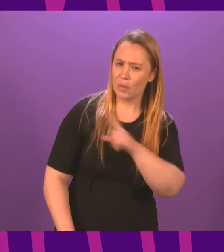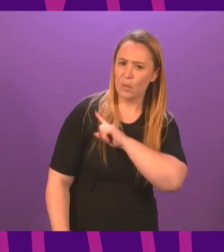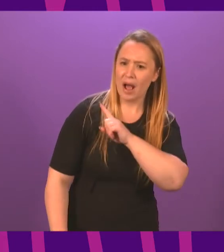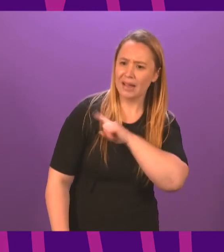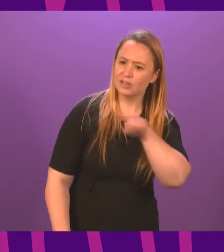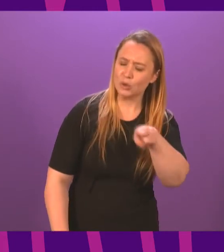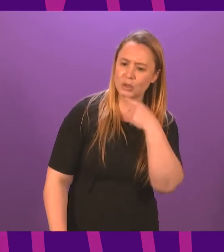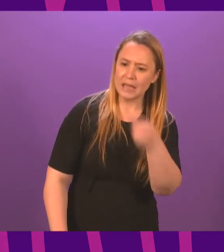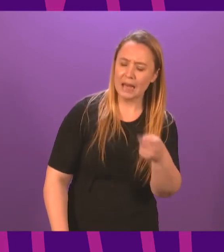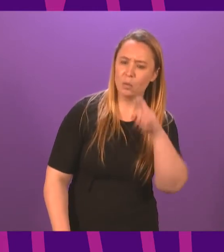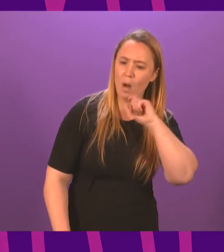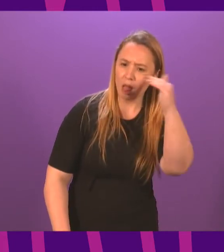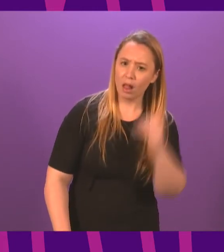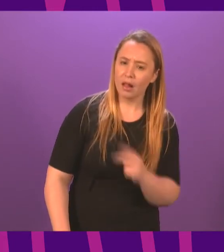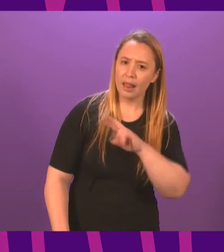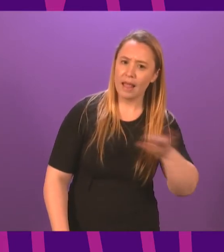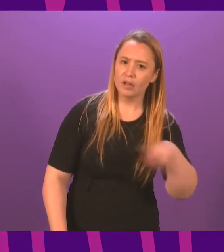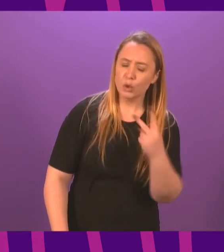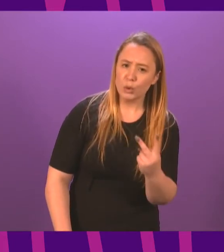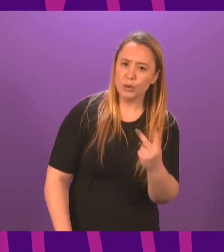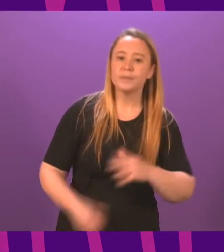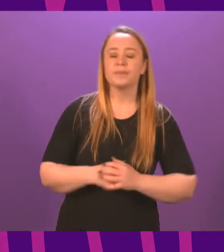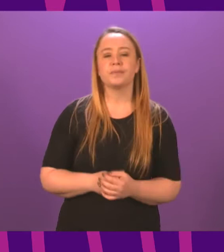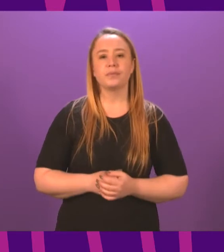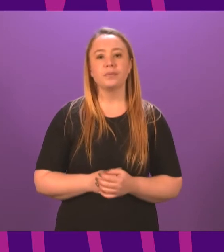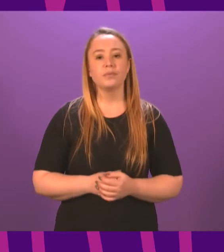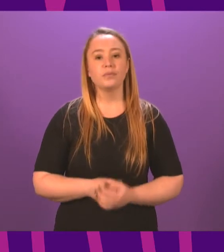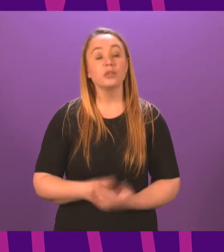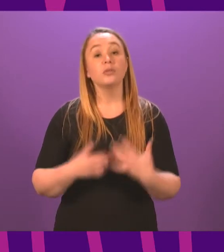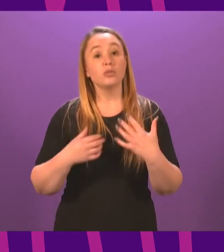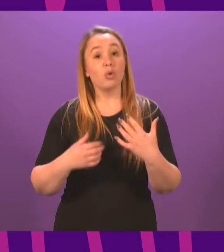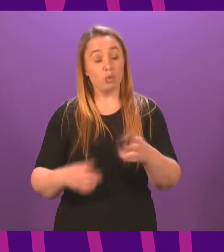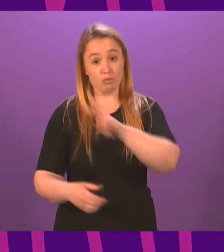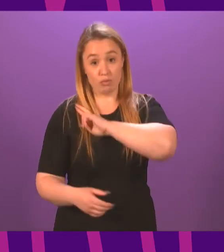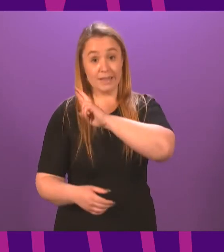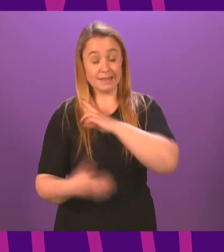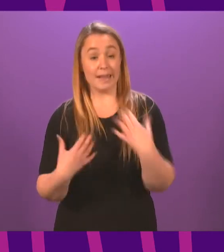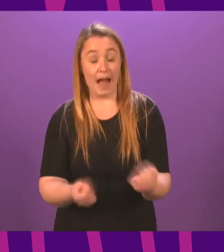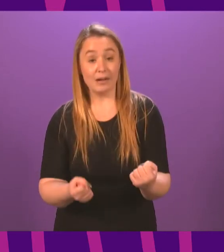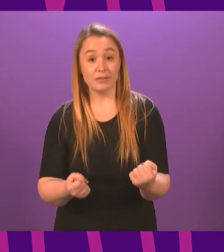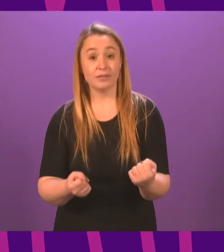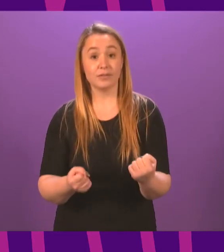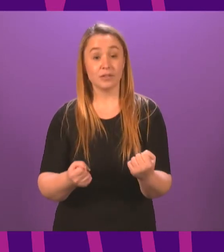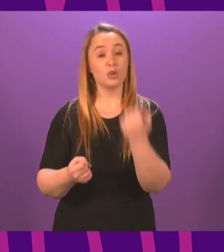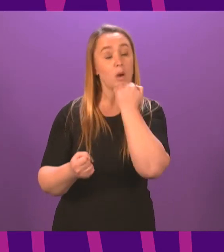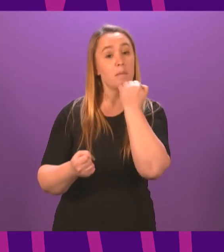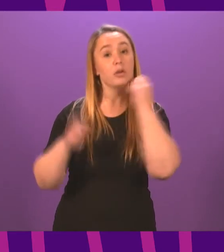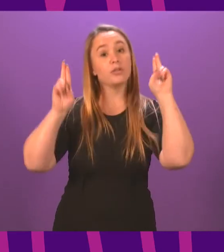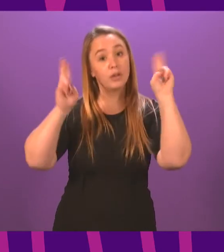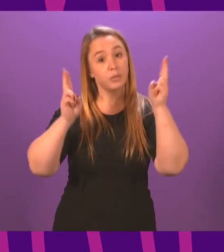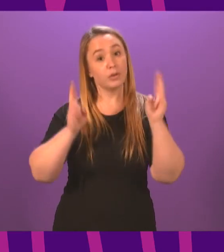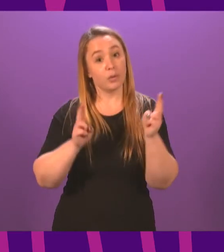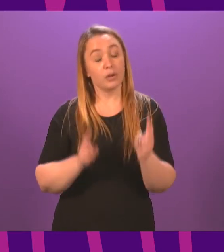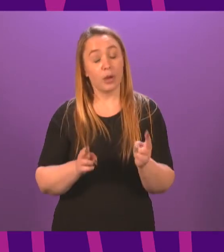course, I accept that there are still valid reasons for maintaining or extending restrictions, even if the number of cases is